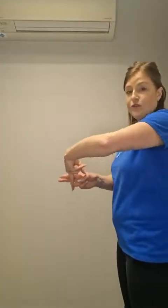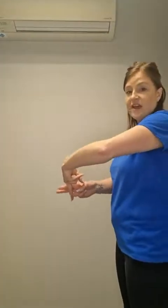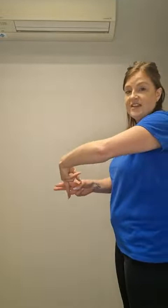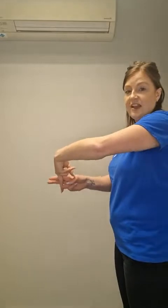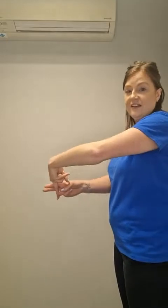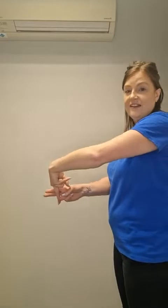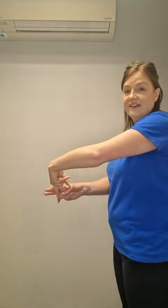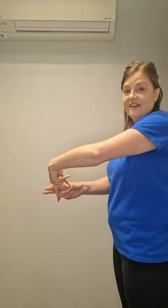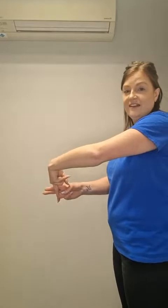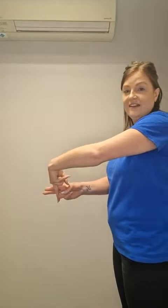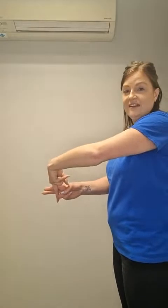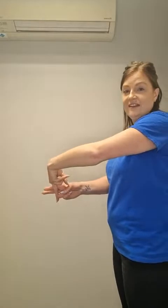riding.